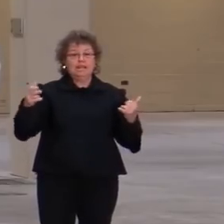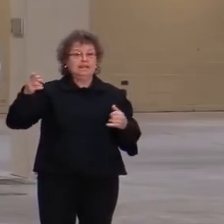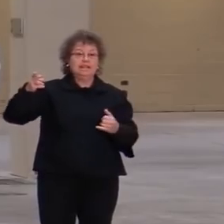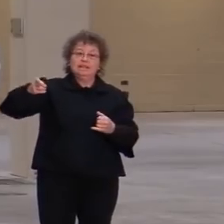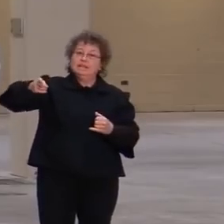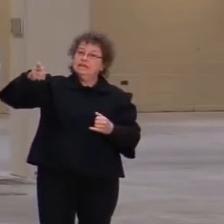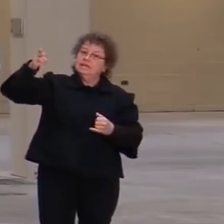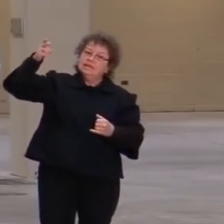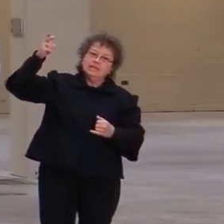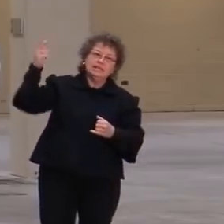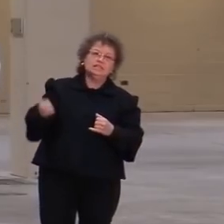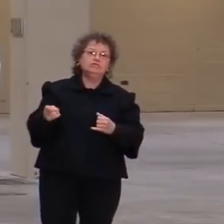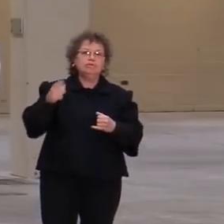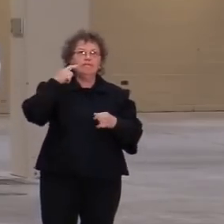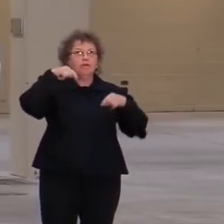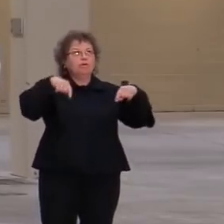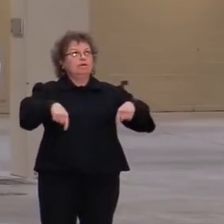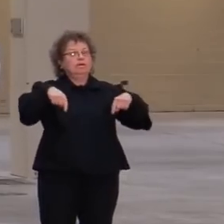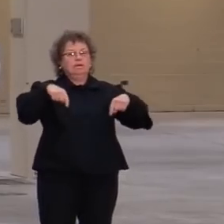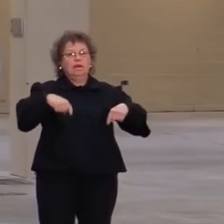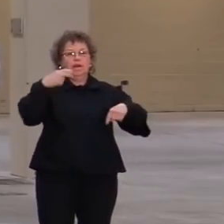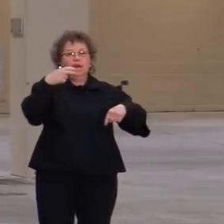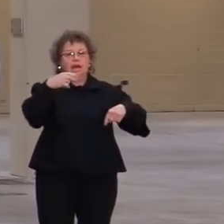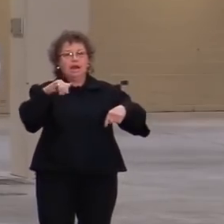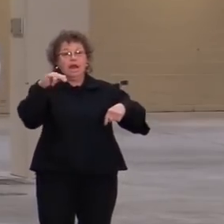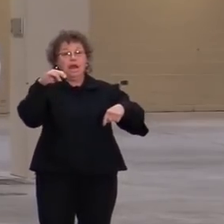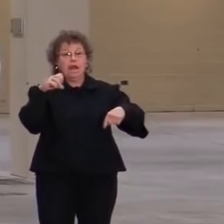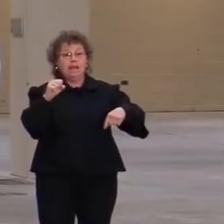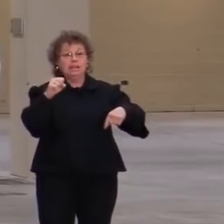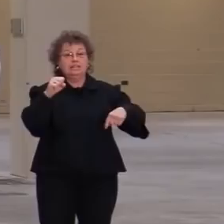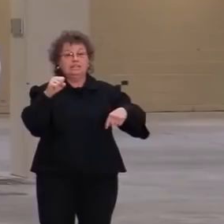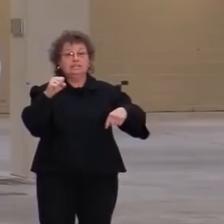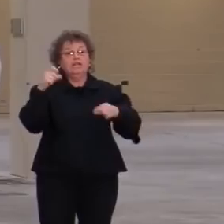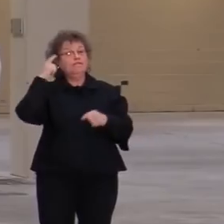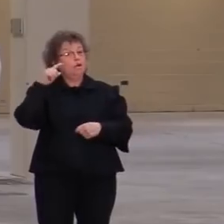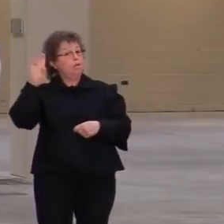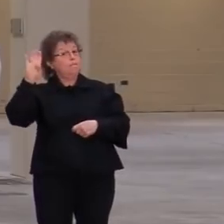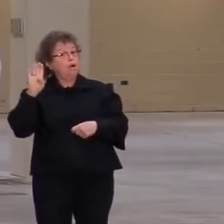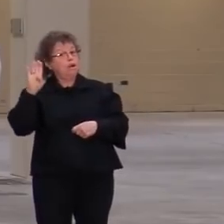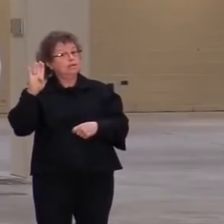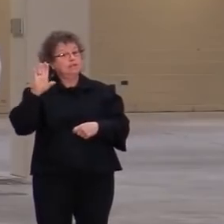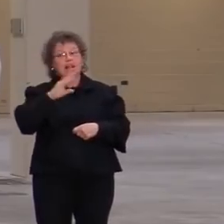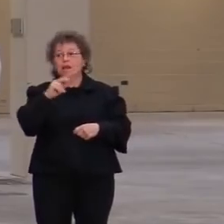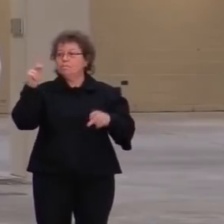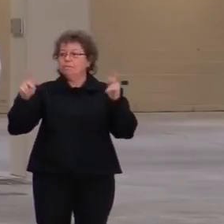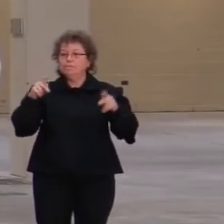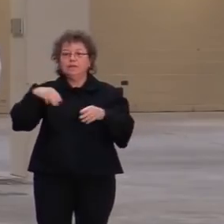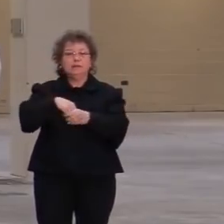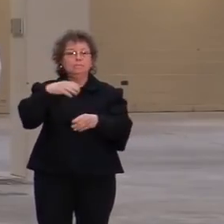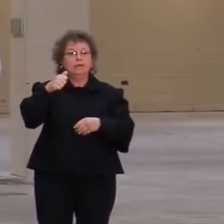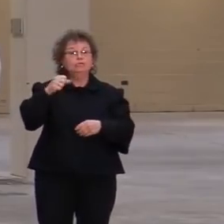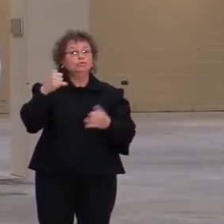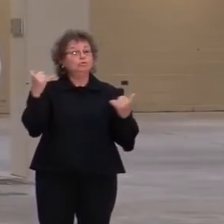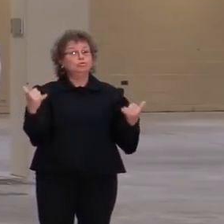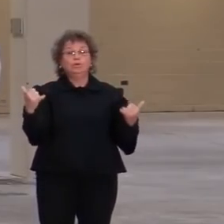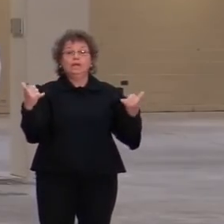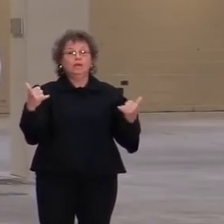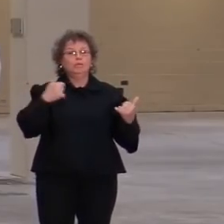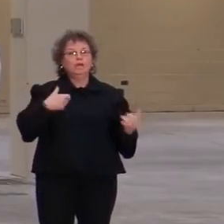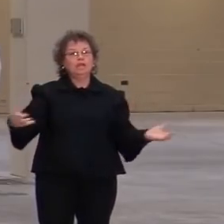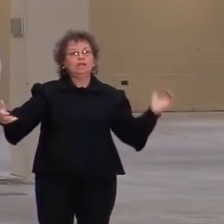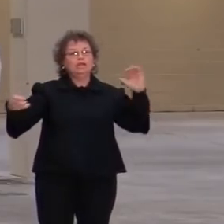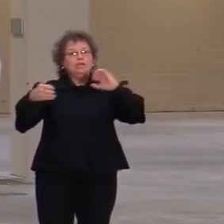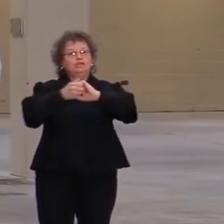day for the Heinz Convention Center, for the City of Boston, and for the people of Massachusetts. Today we join together